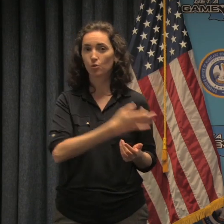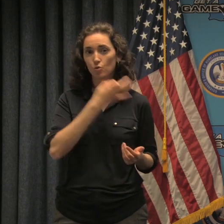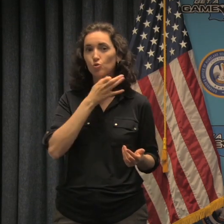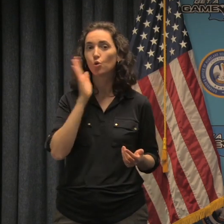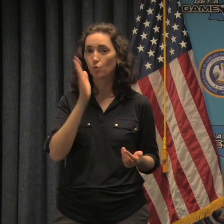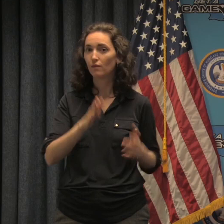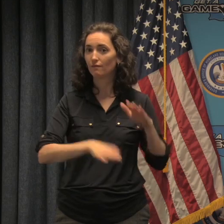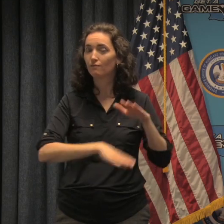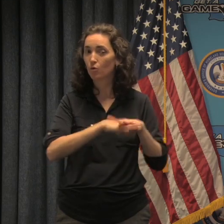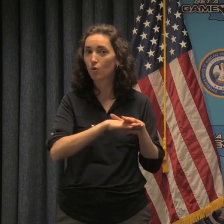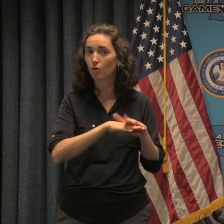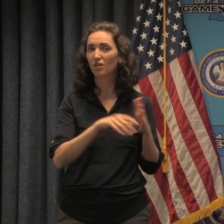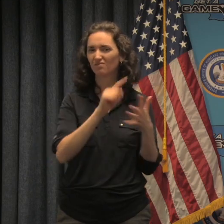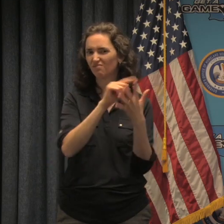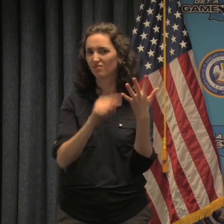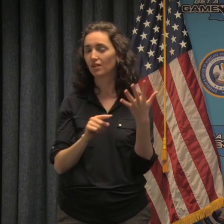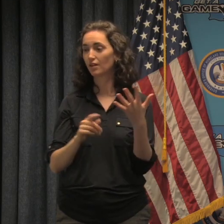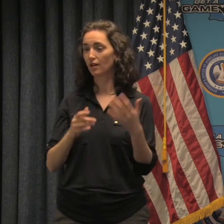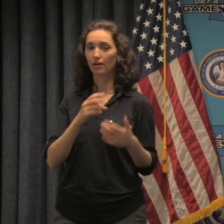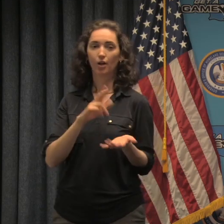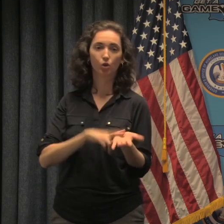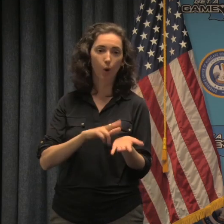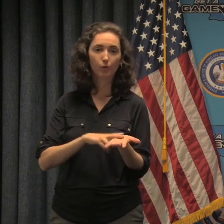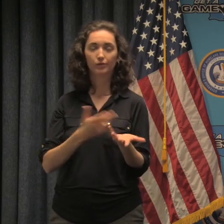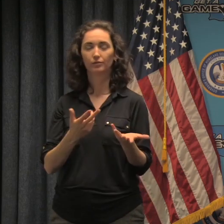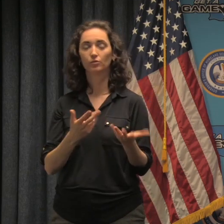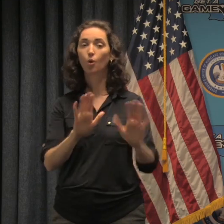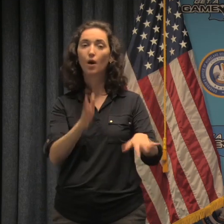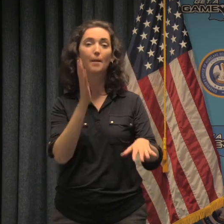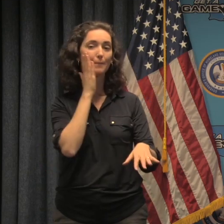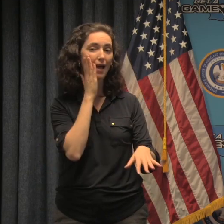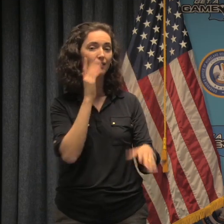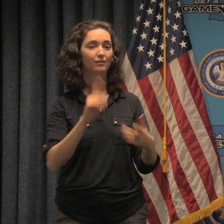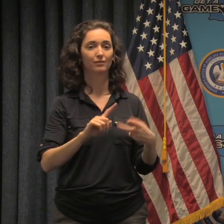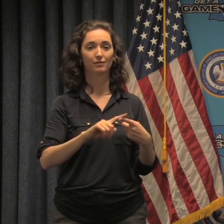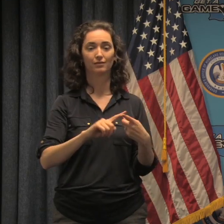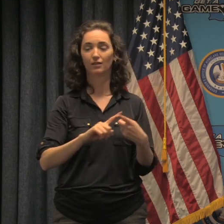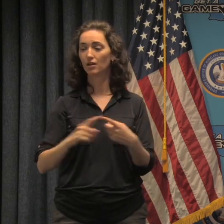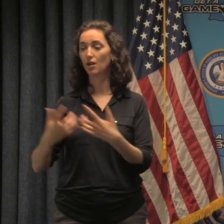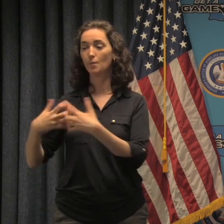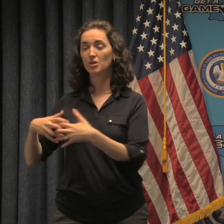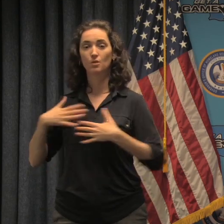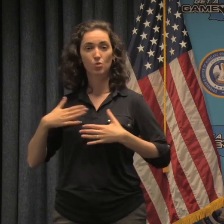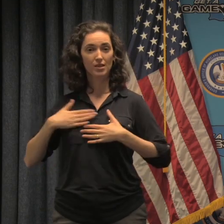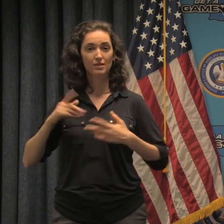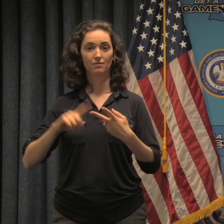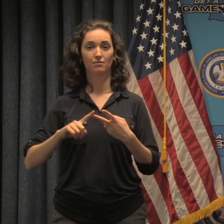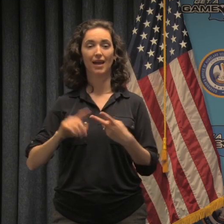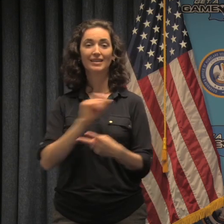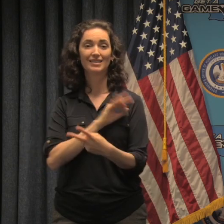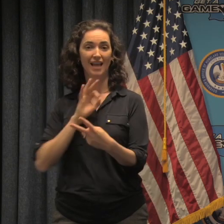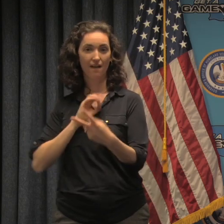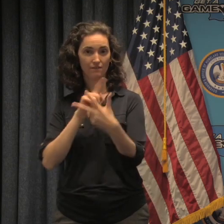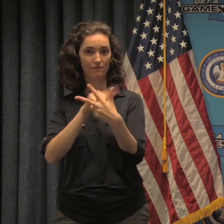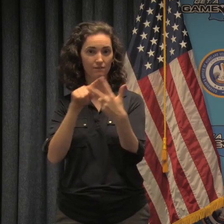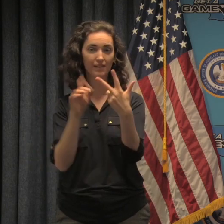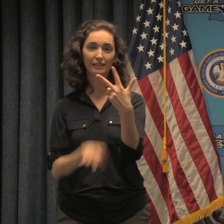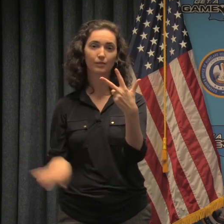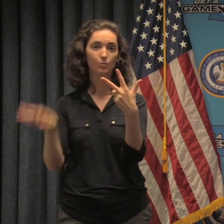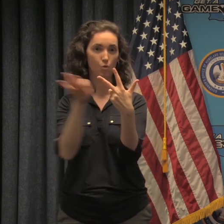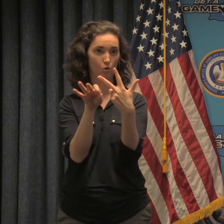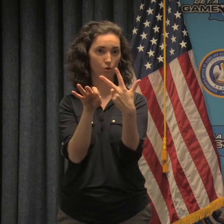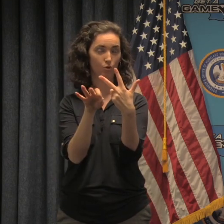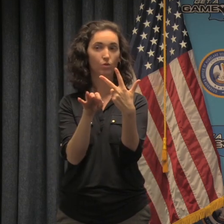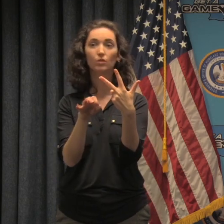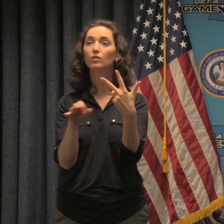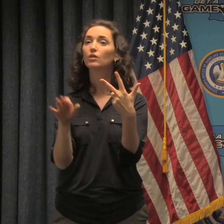dependent on a number of things: beds, ventilators, and staff. And this really is one of the hardest things about standing up